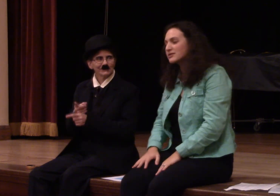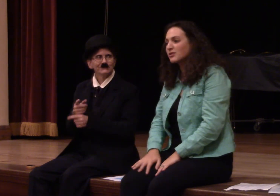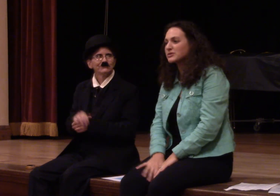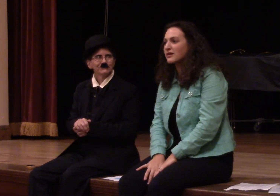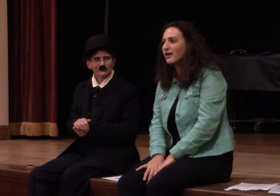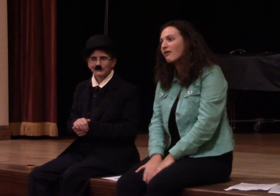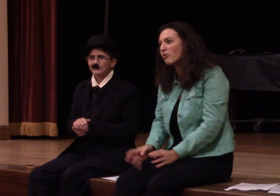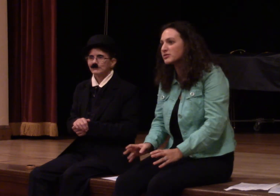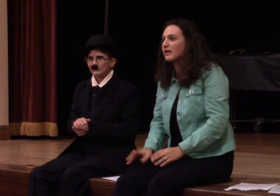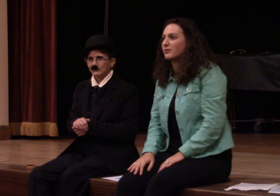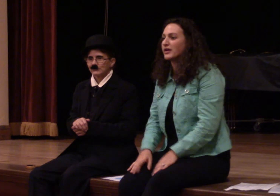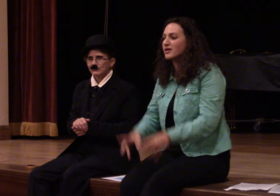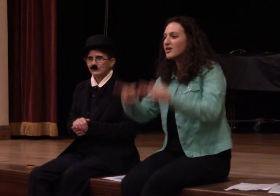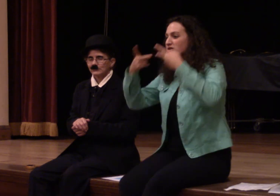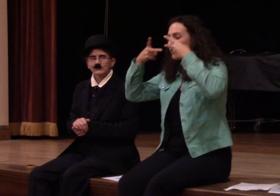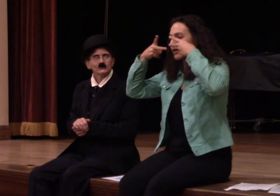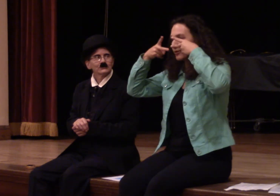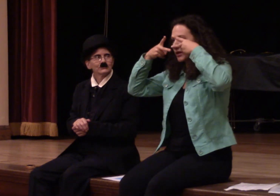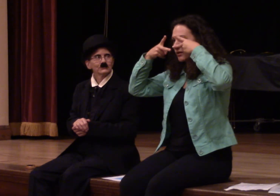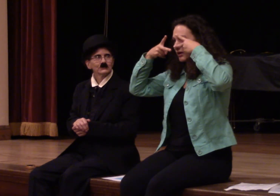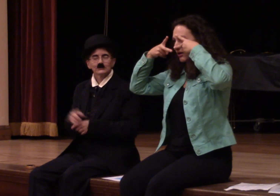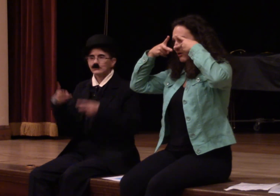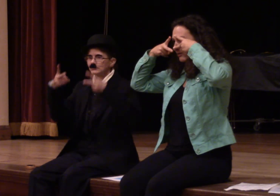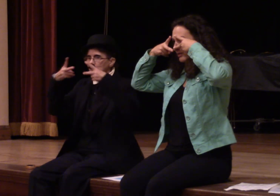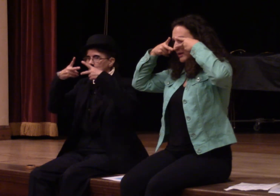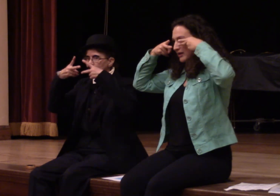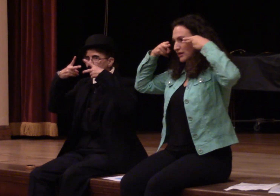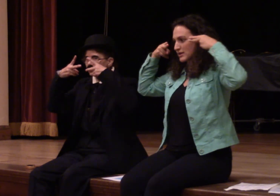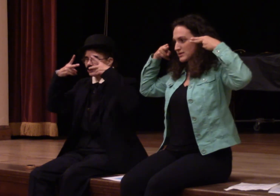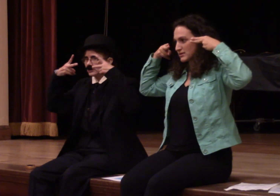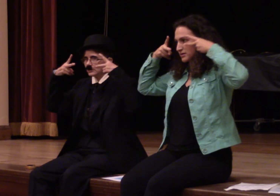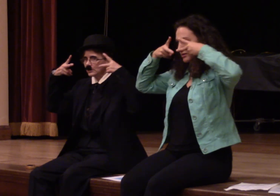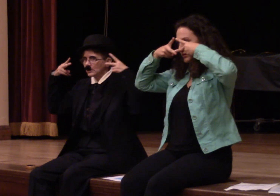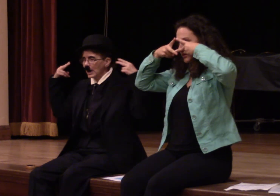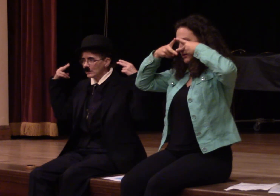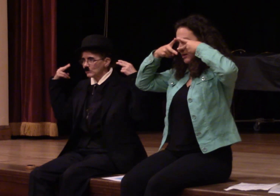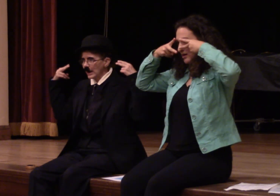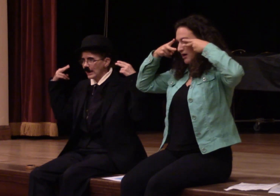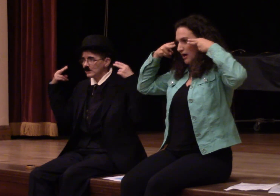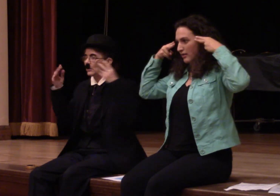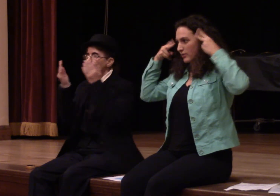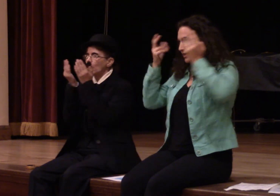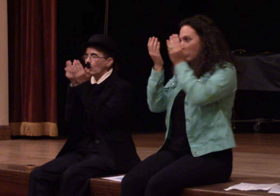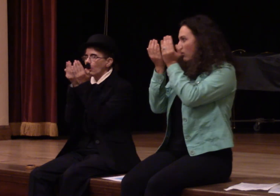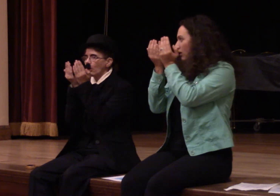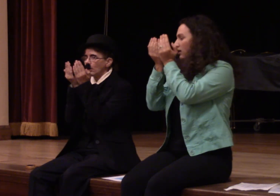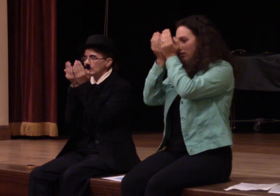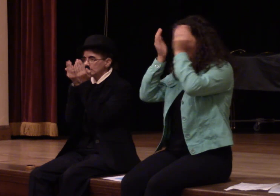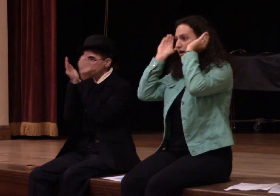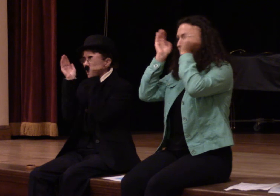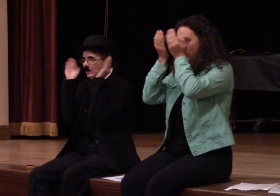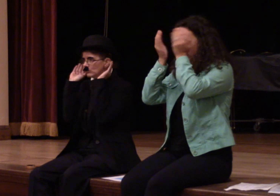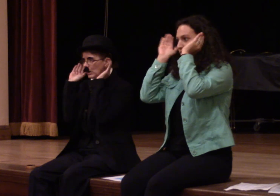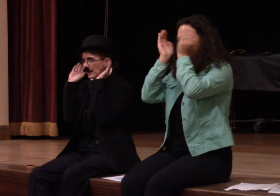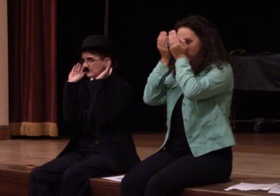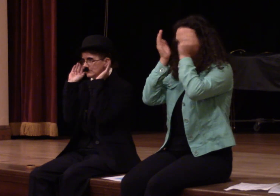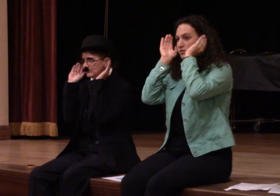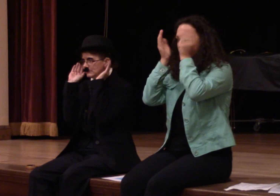almost Halloween. So Halloween, it can go like this. Halloween Halloween or Halloween. or